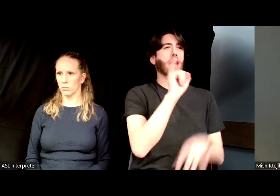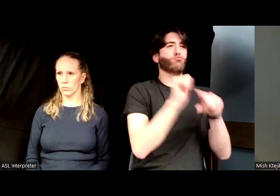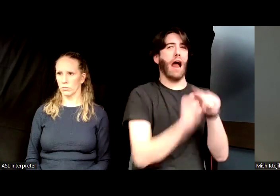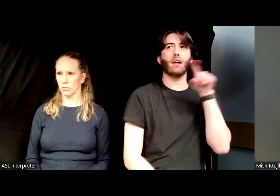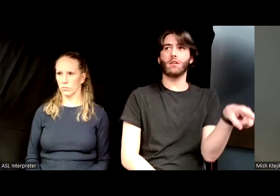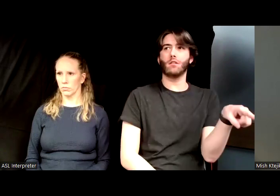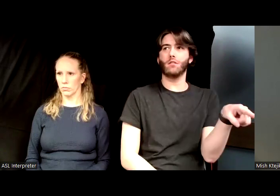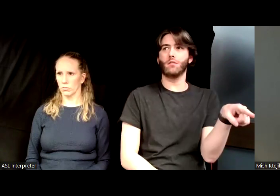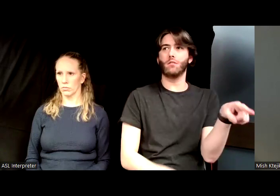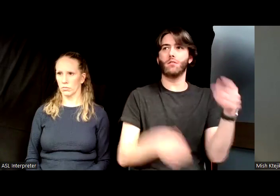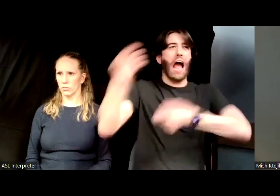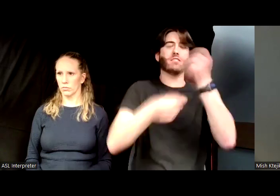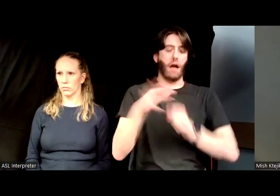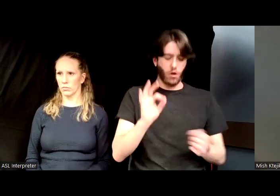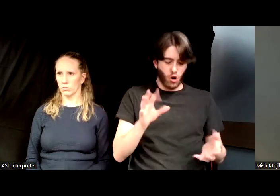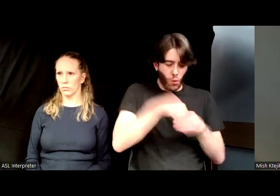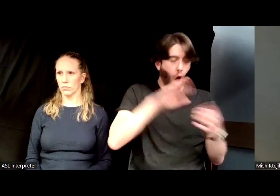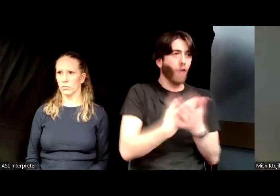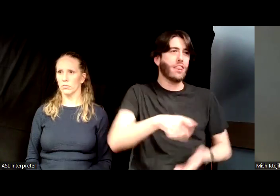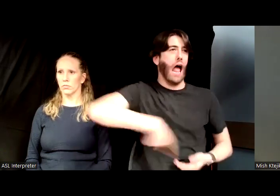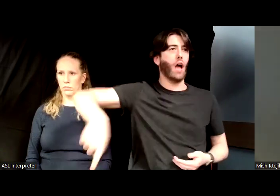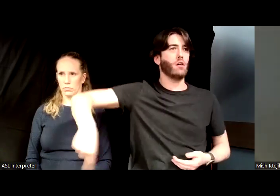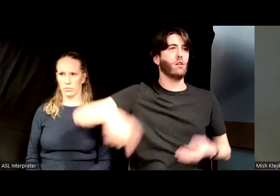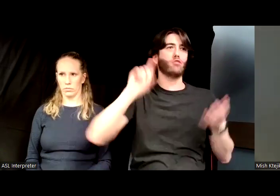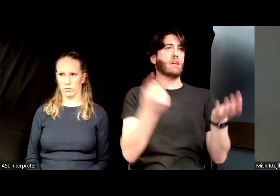the HCI listed anywhere in here.